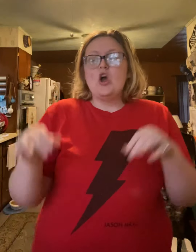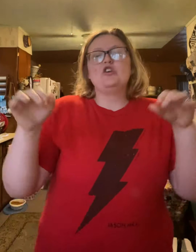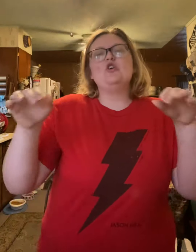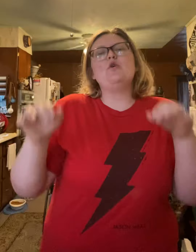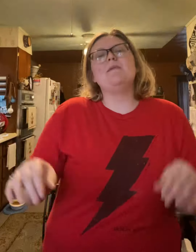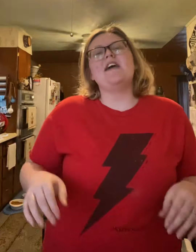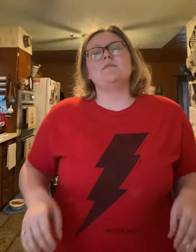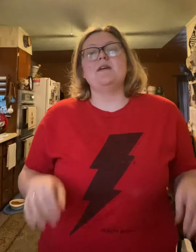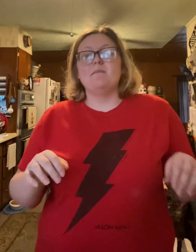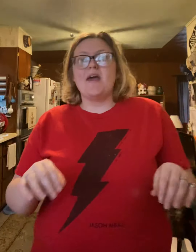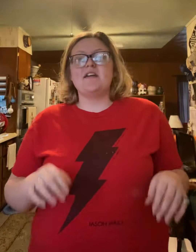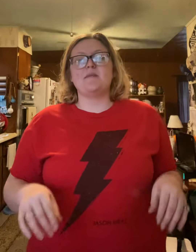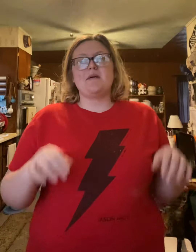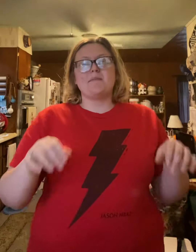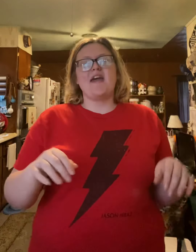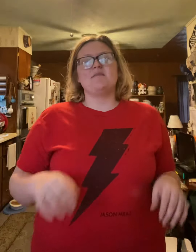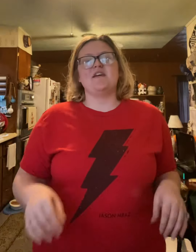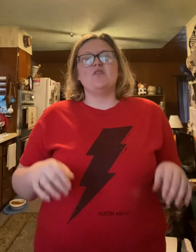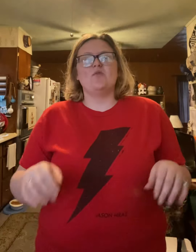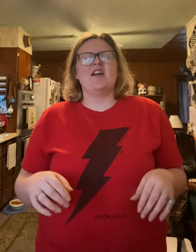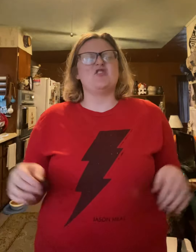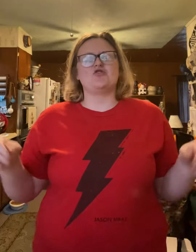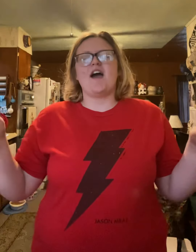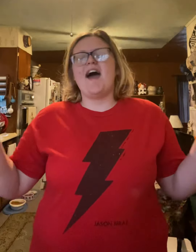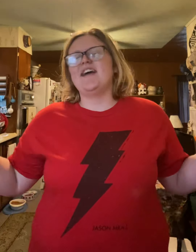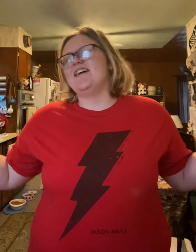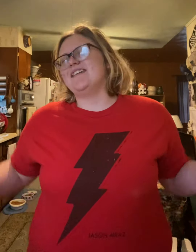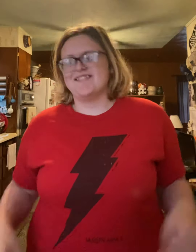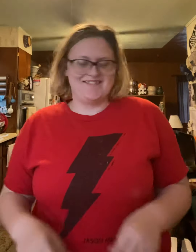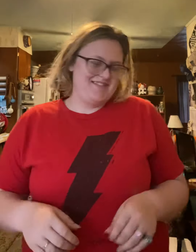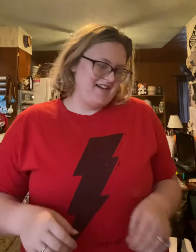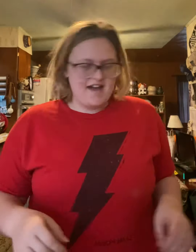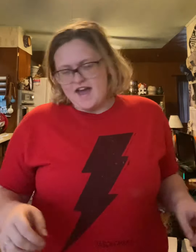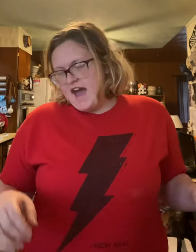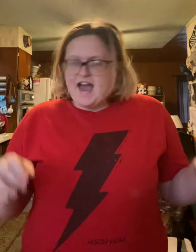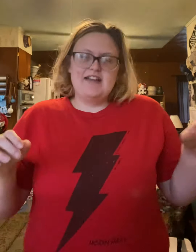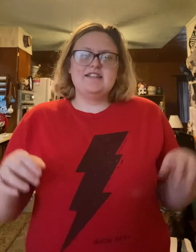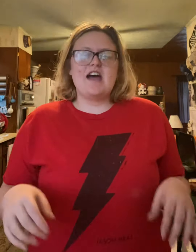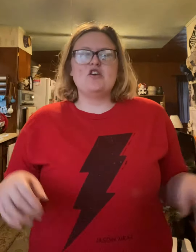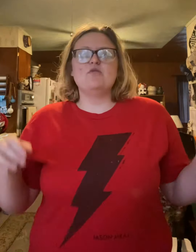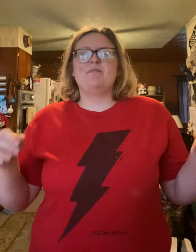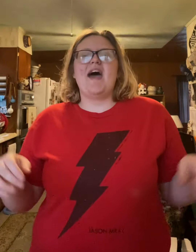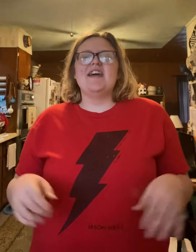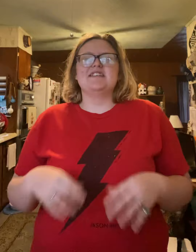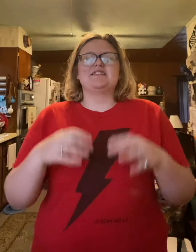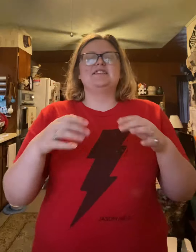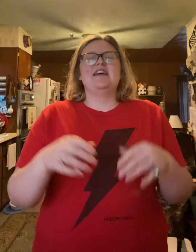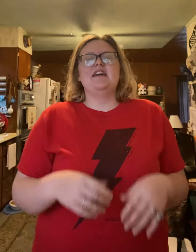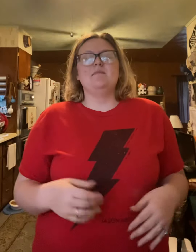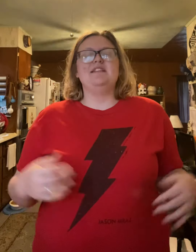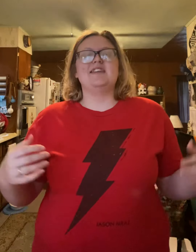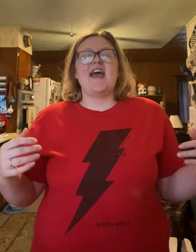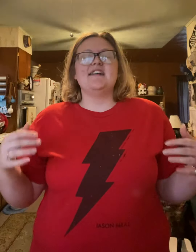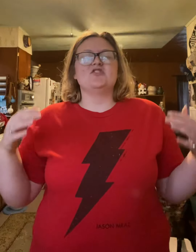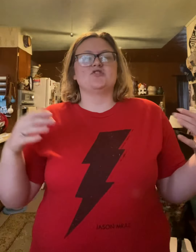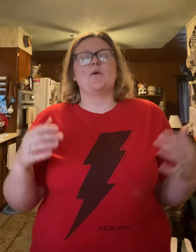You make me wanna cry. And now you beg to see me dance just one